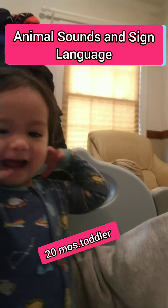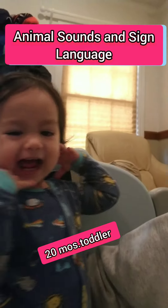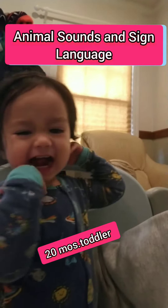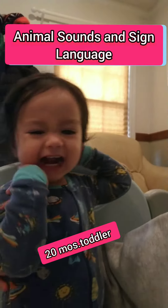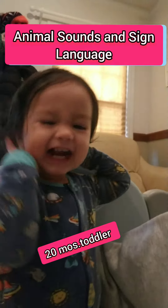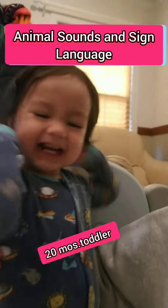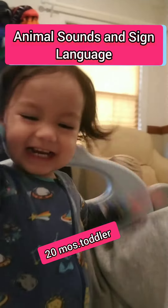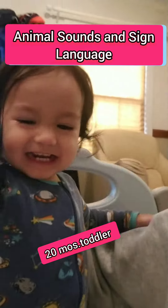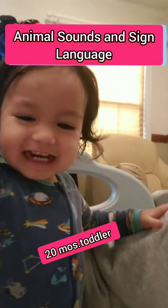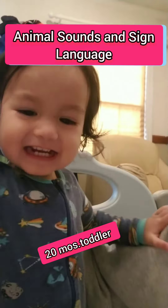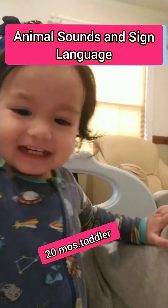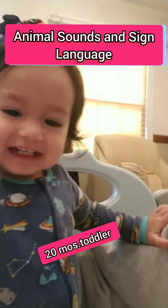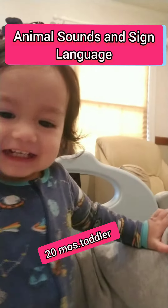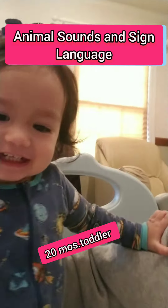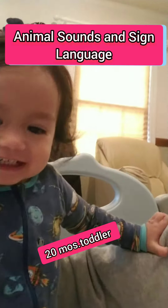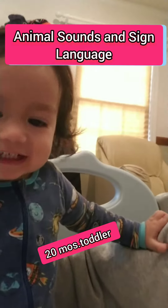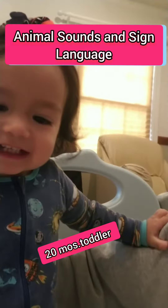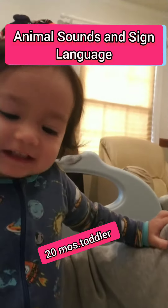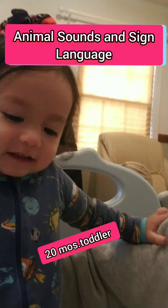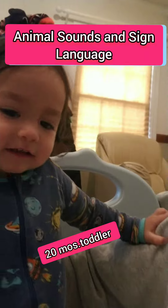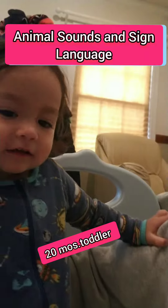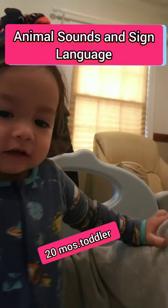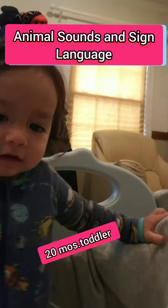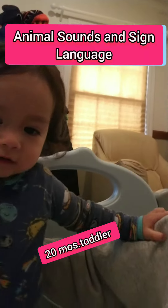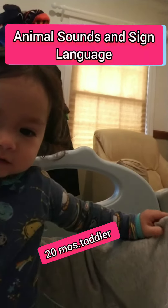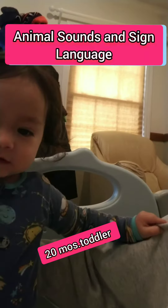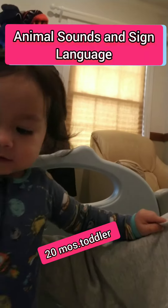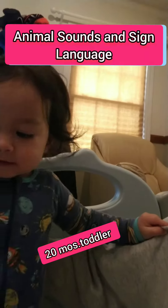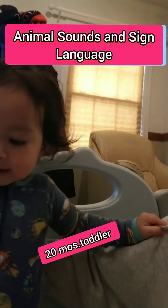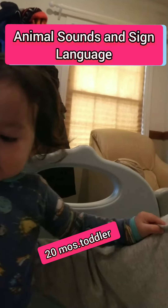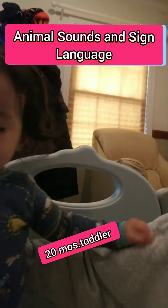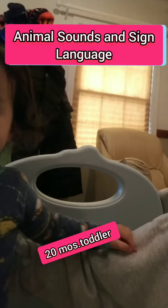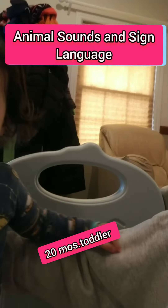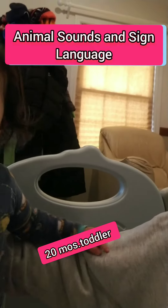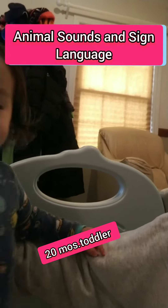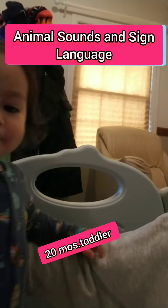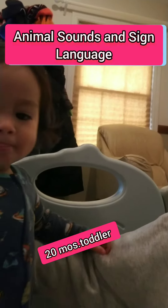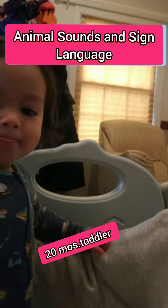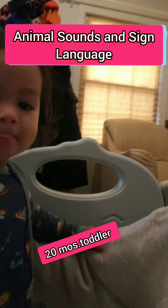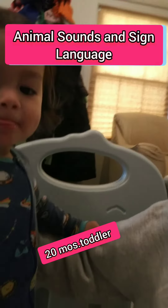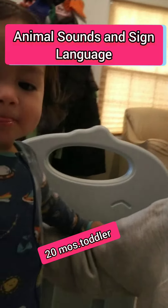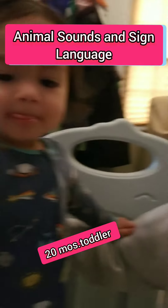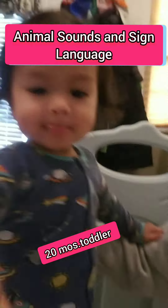drink like water like how you do it